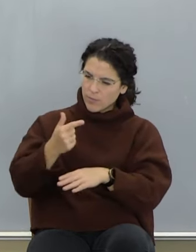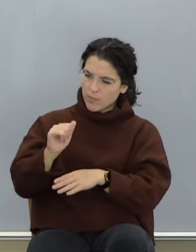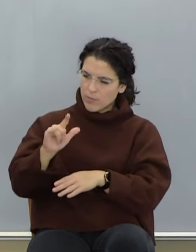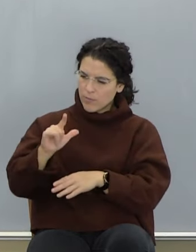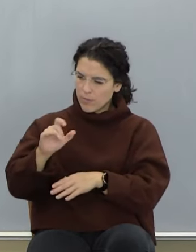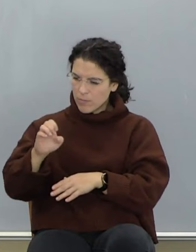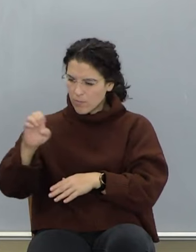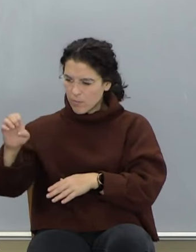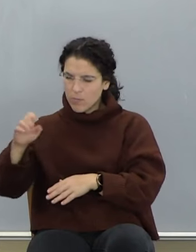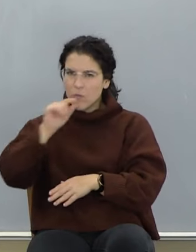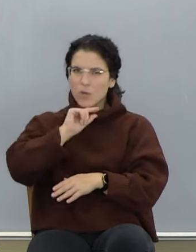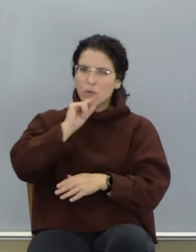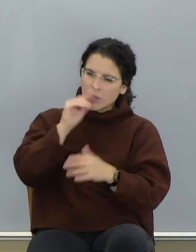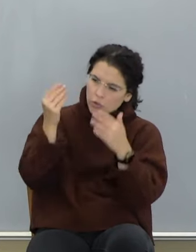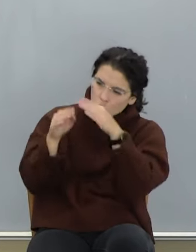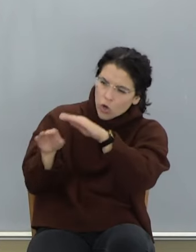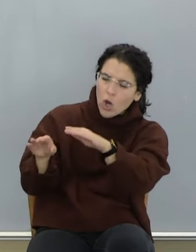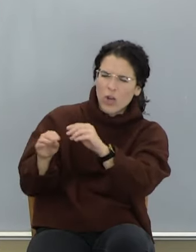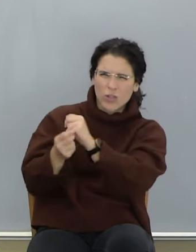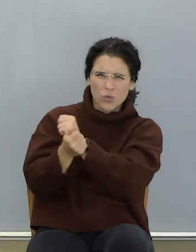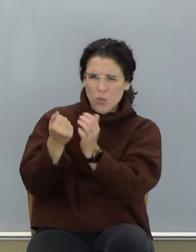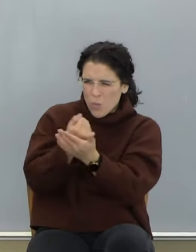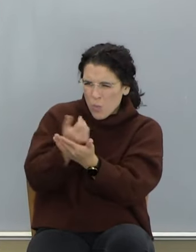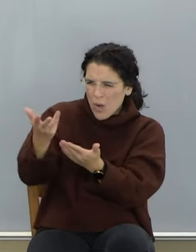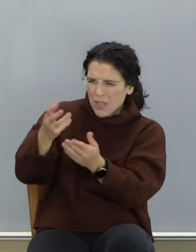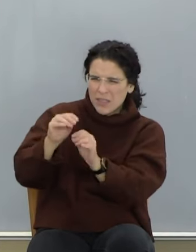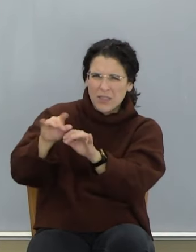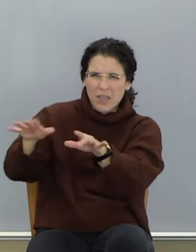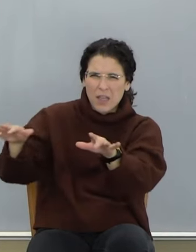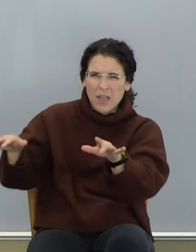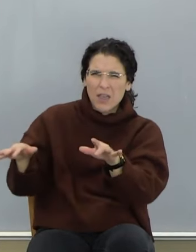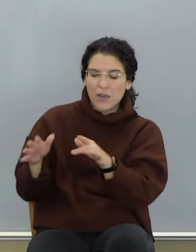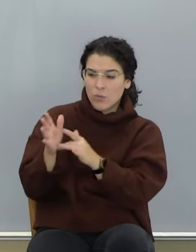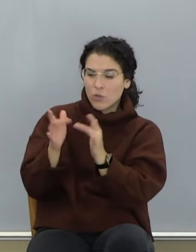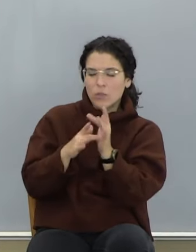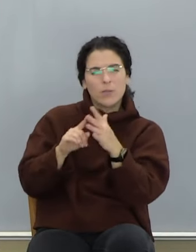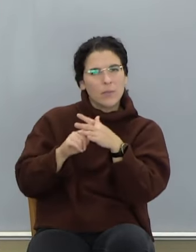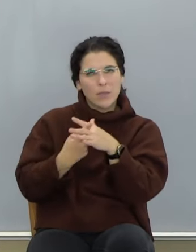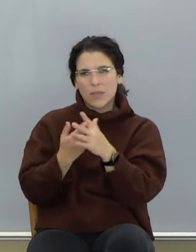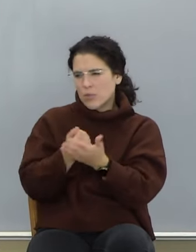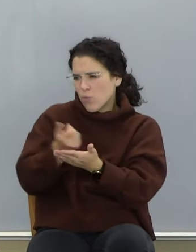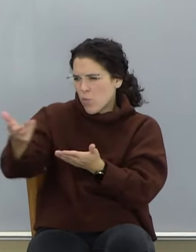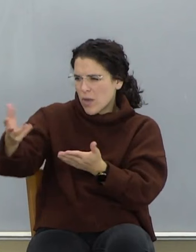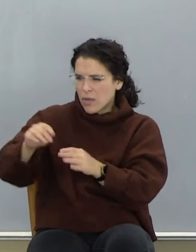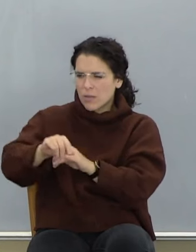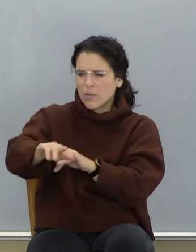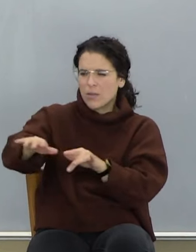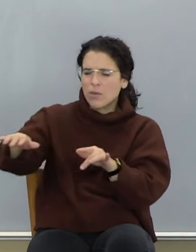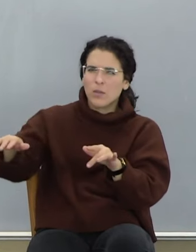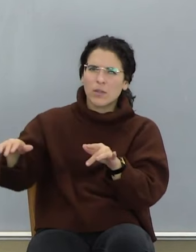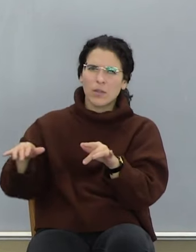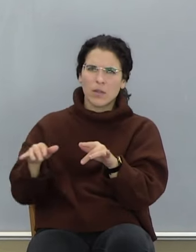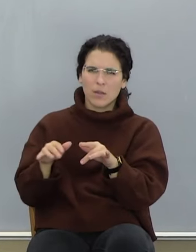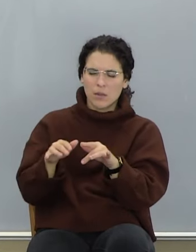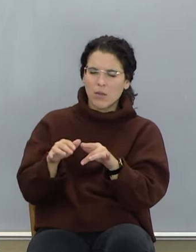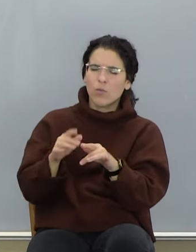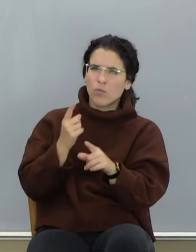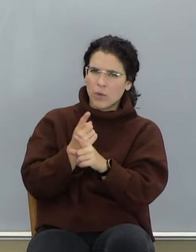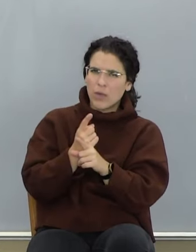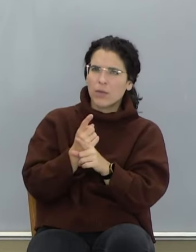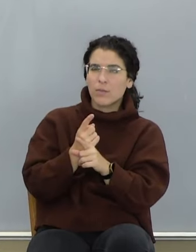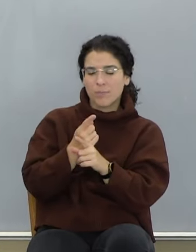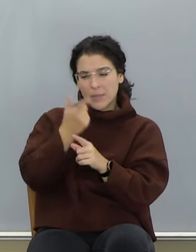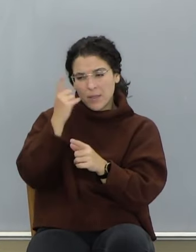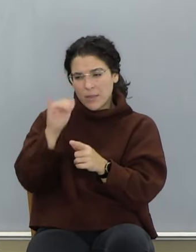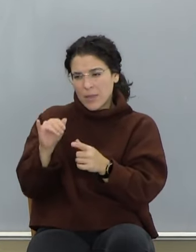the Gentiles, it's dark. Again, that's a wasteland, okay? And that's where Jesus always begins. He begins in the wasteland, okay?